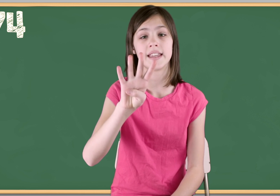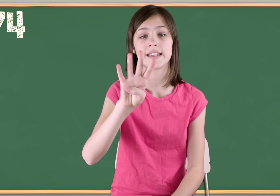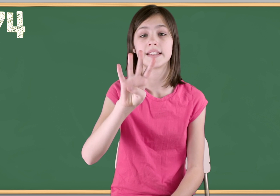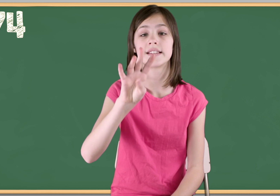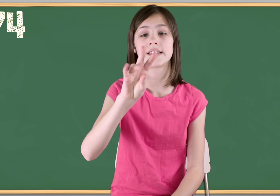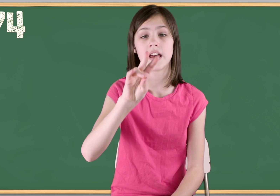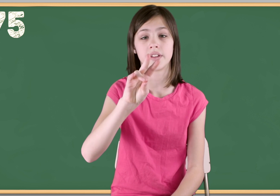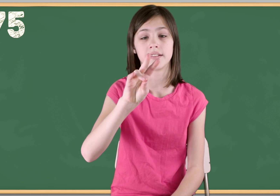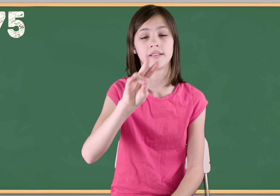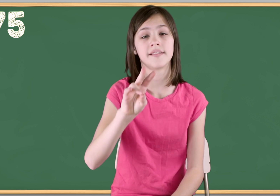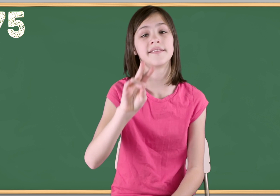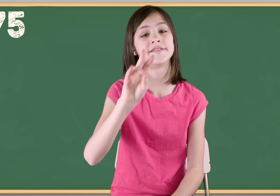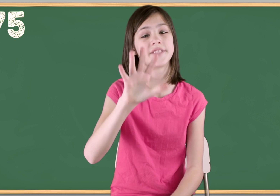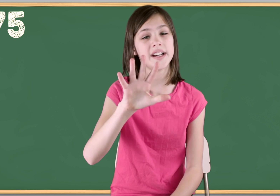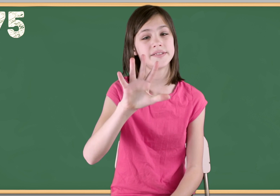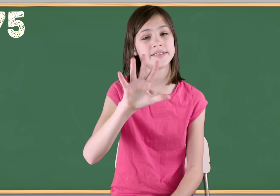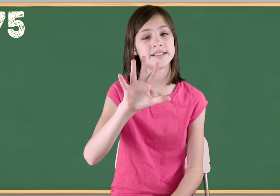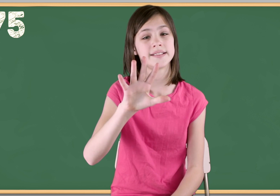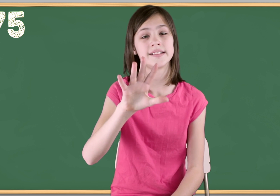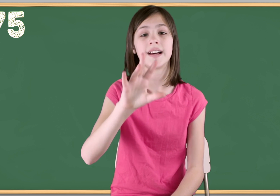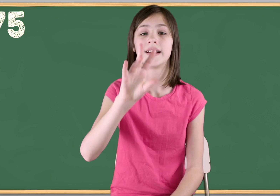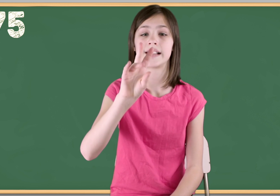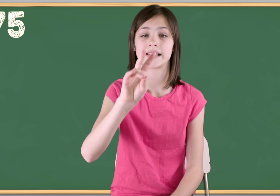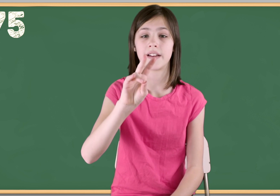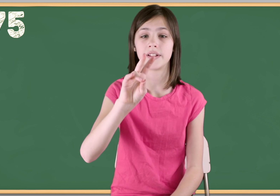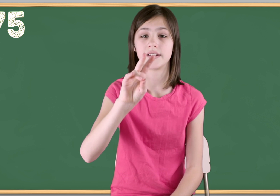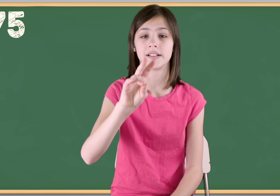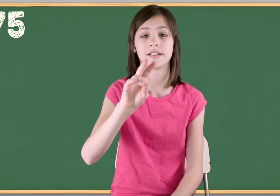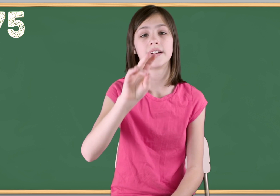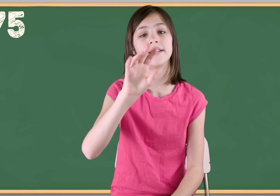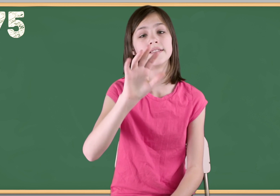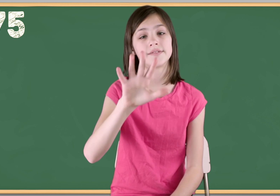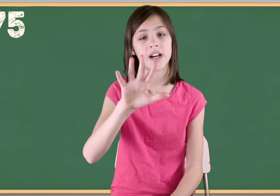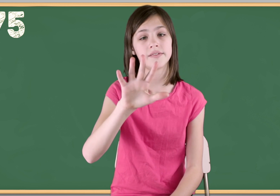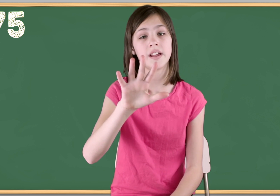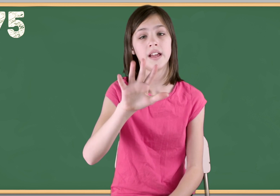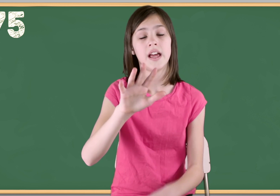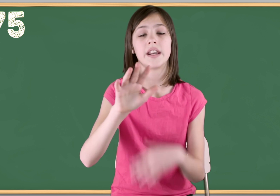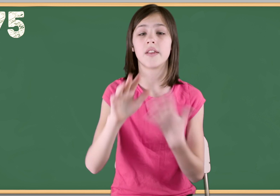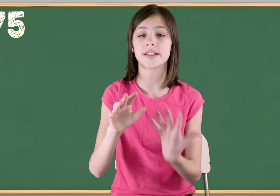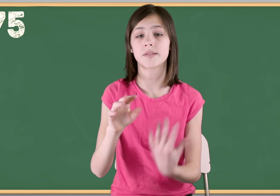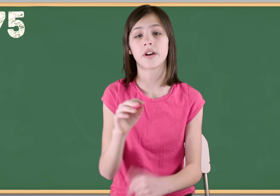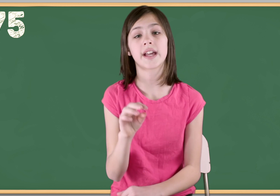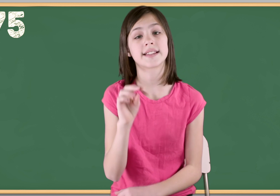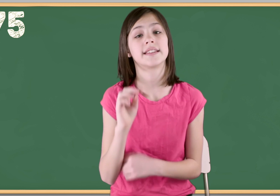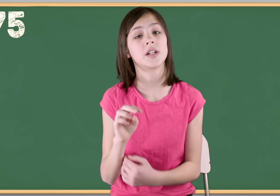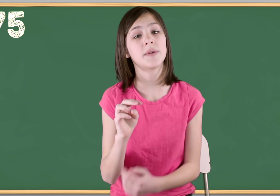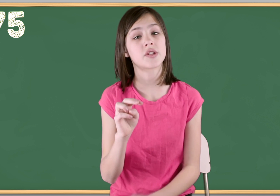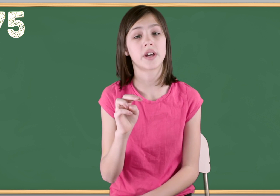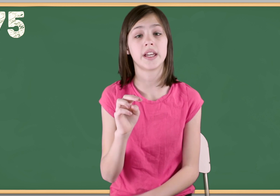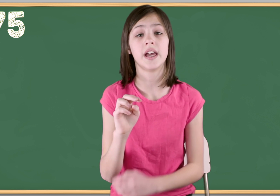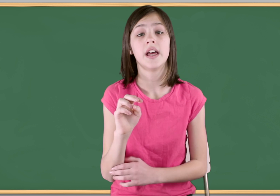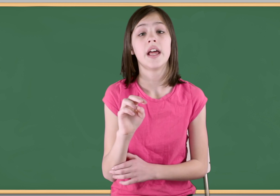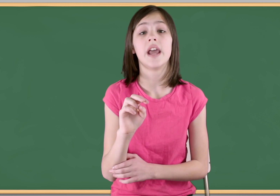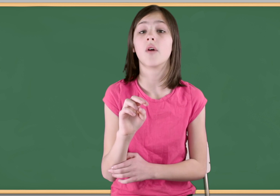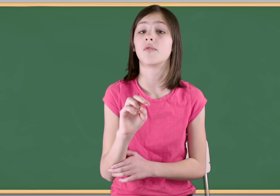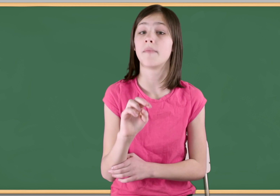and 7, 5, 7, 5. Now this is where it gets a little bit tricky. Now